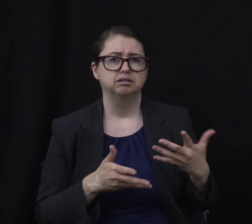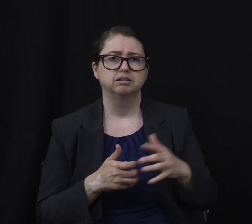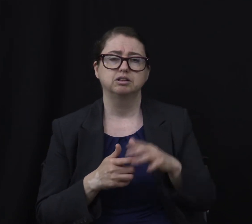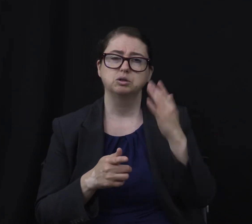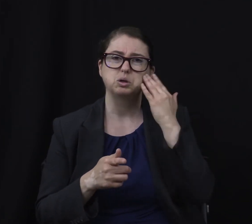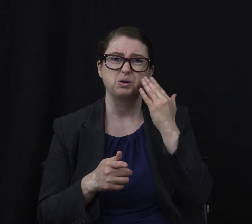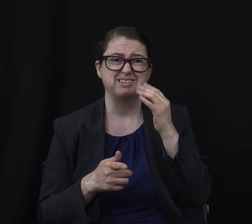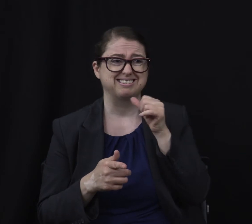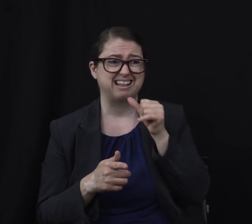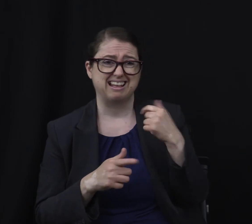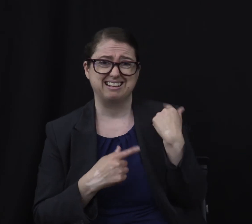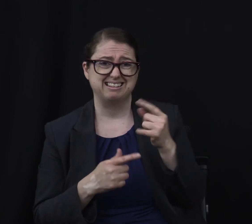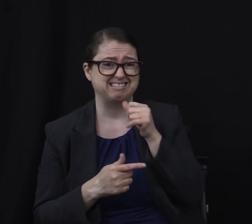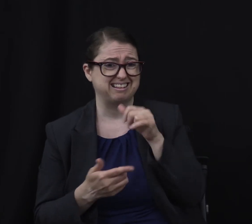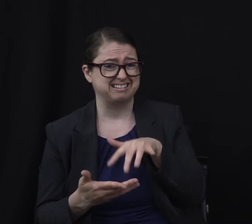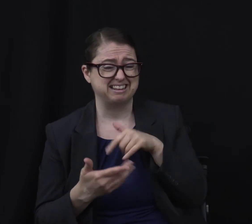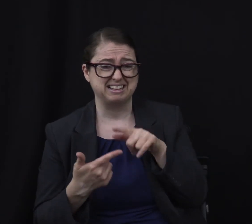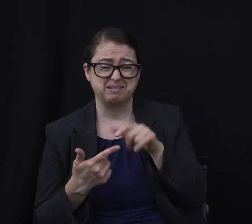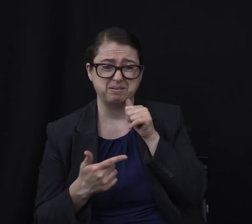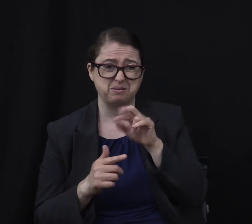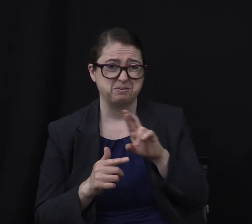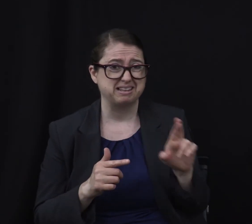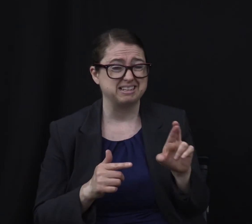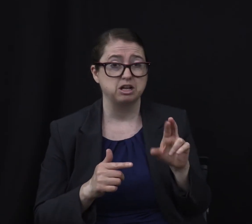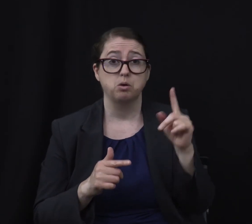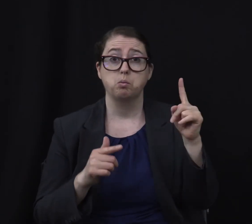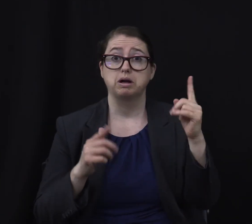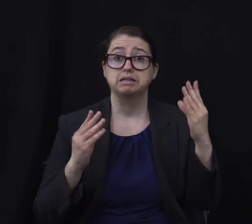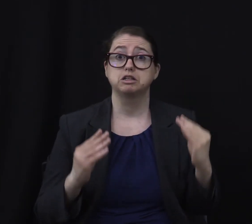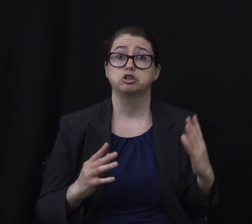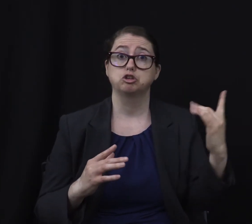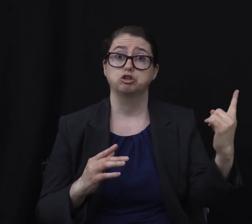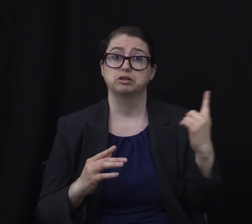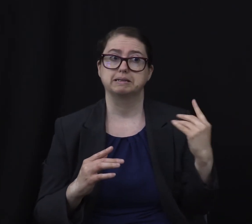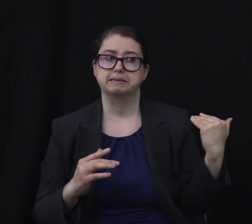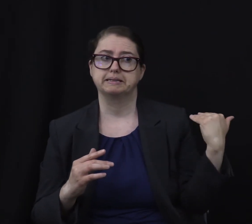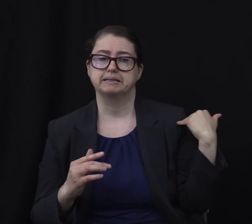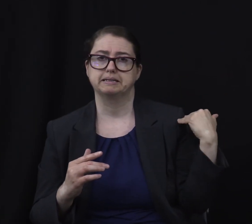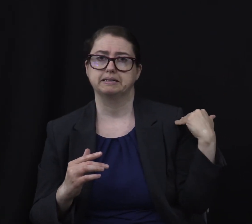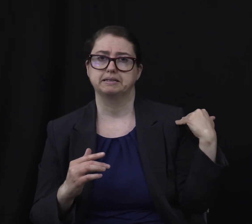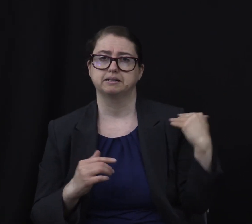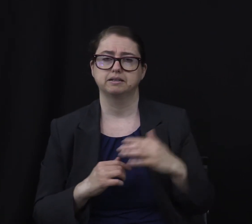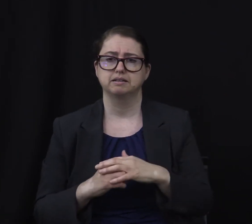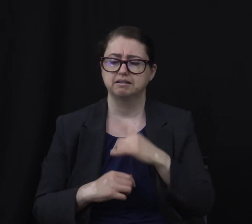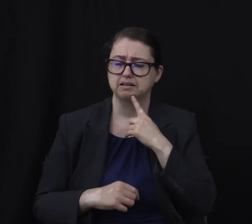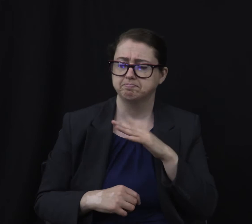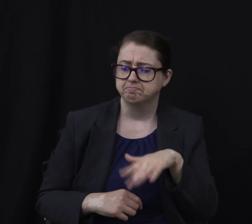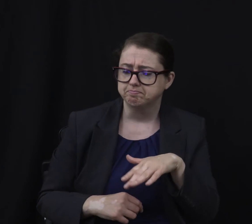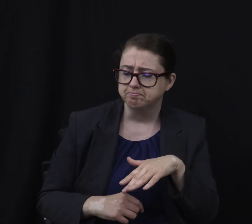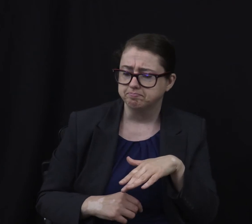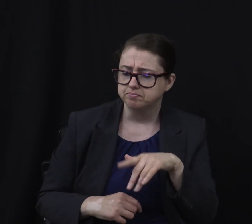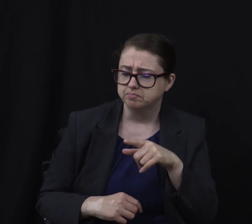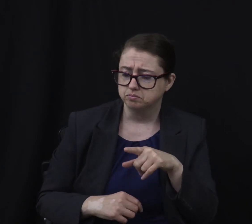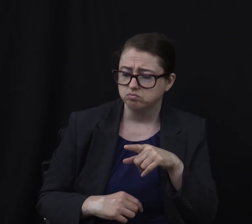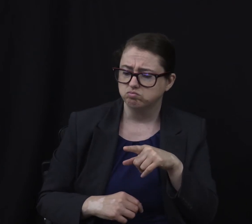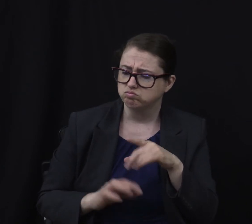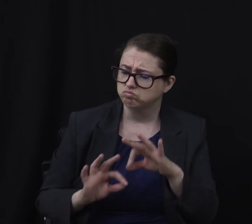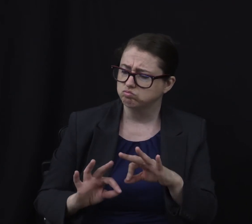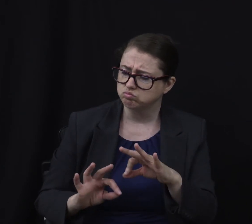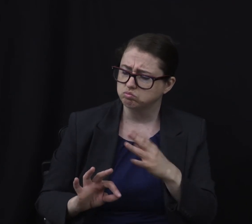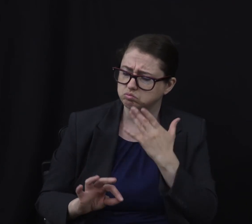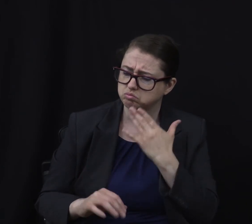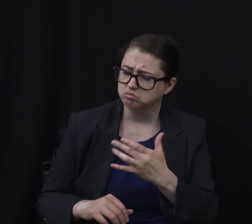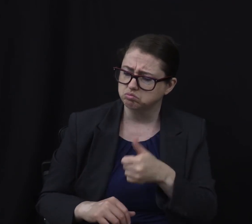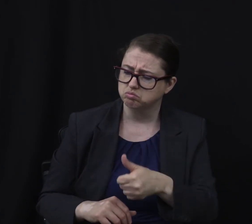and you haven't prepared, and then one of your professor comes up and, you know, taps you on the shoulder and says, "You got this." Except you